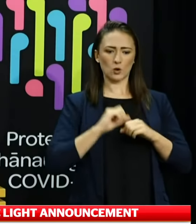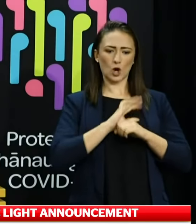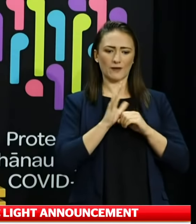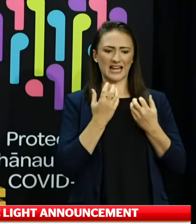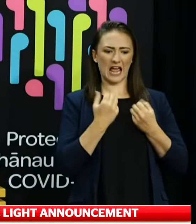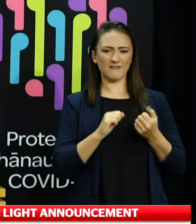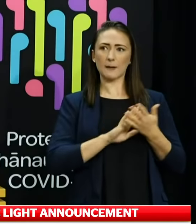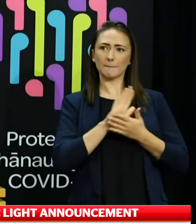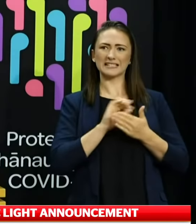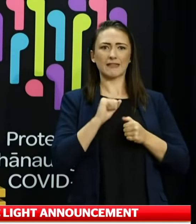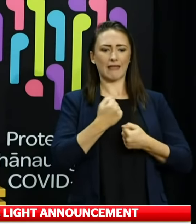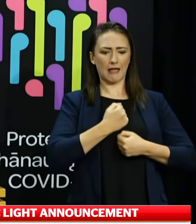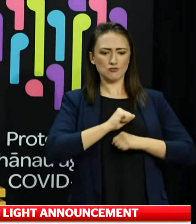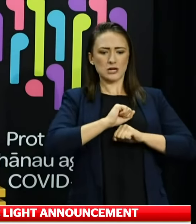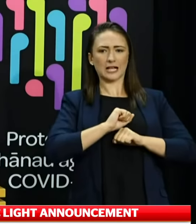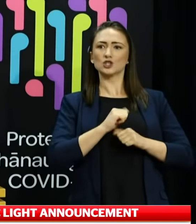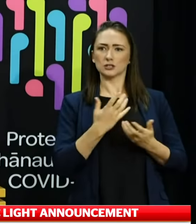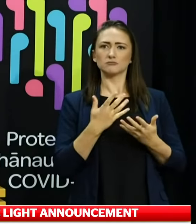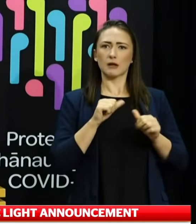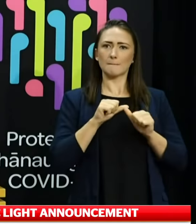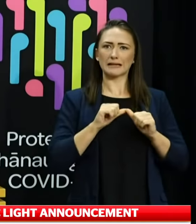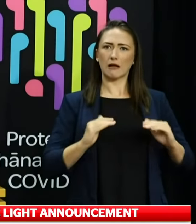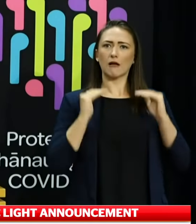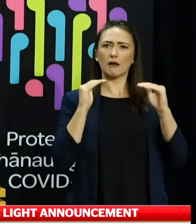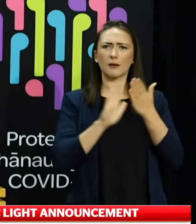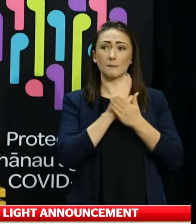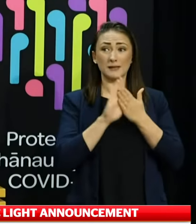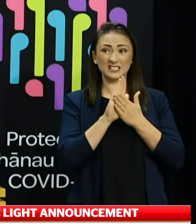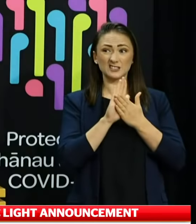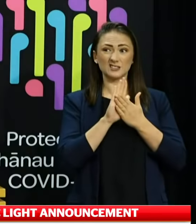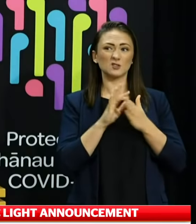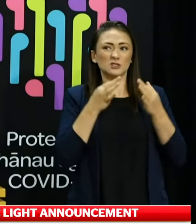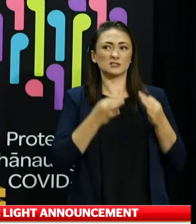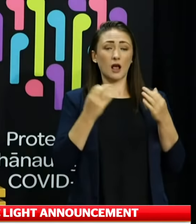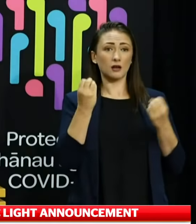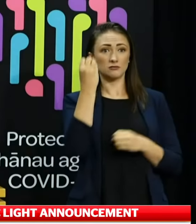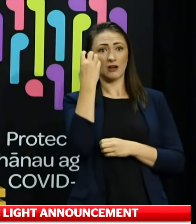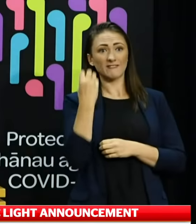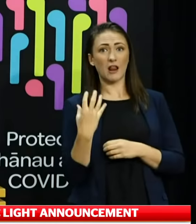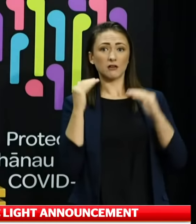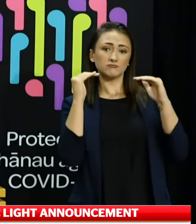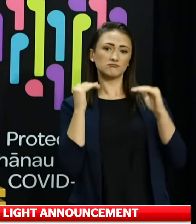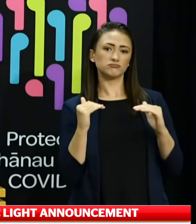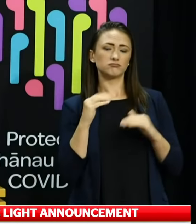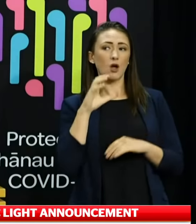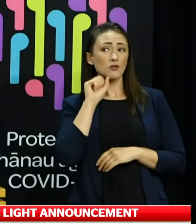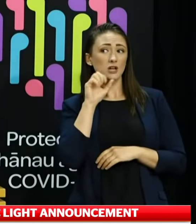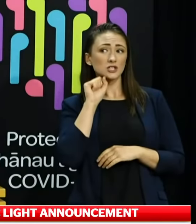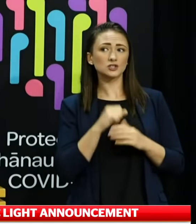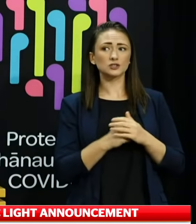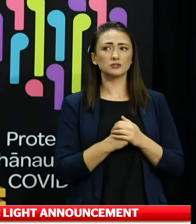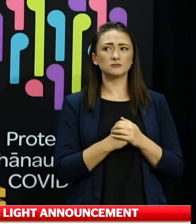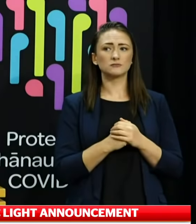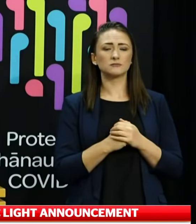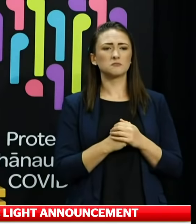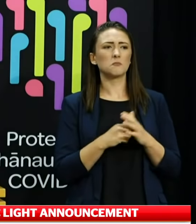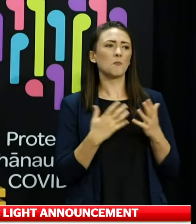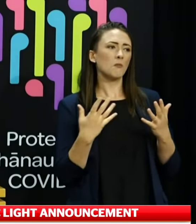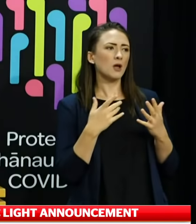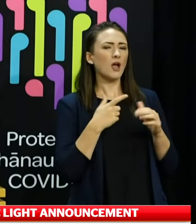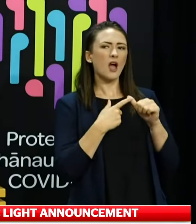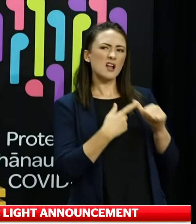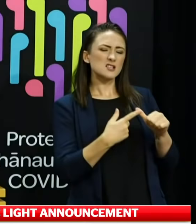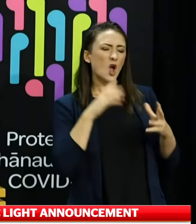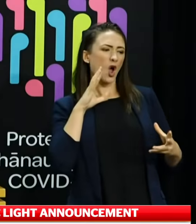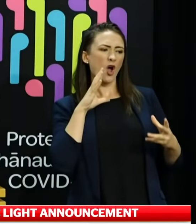Overall, the case numbers that we've got, the level of vaccination that we've got, those were the bigger things that we were looking at today. Will the